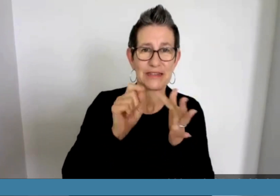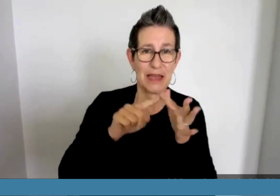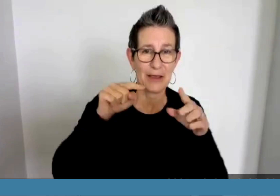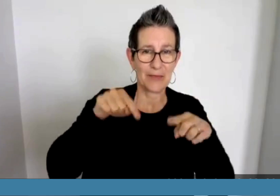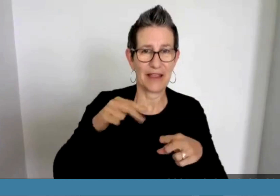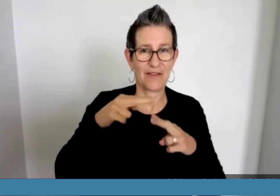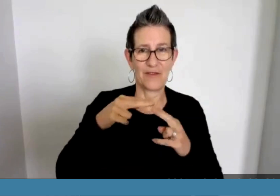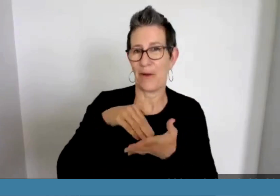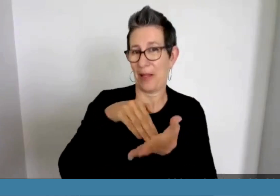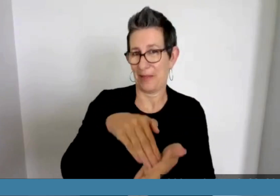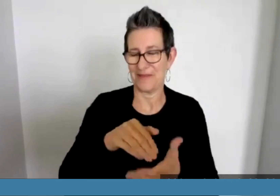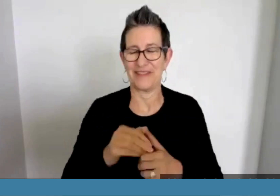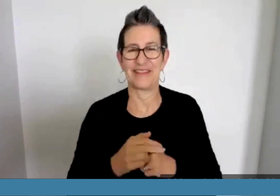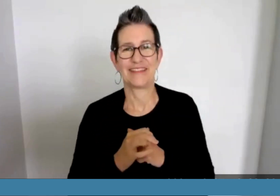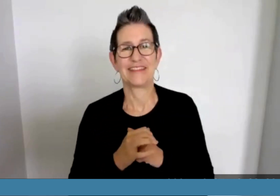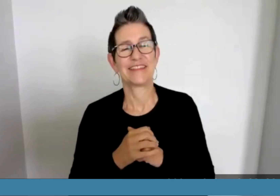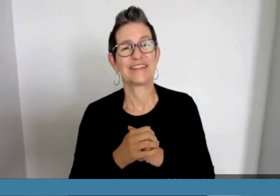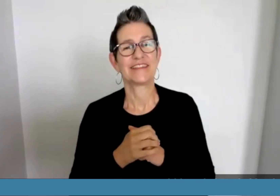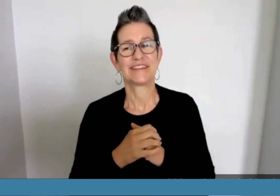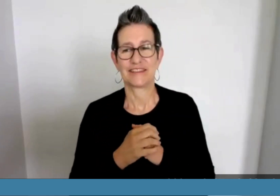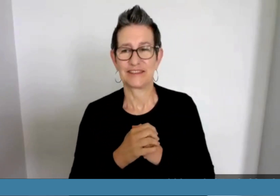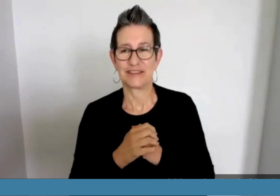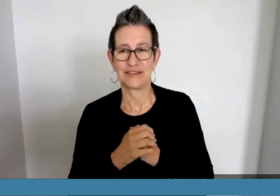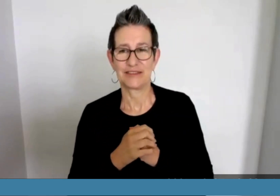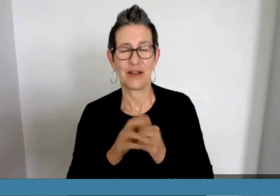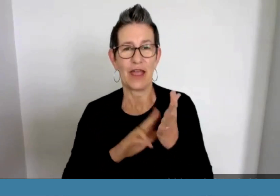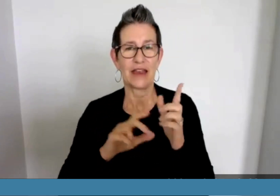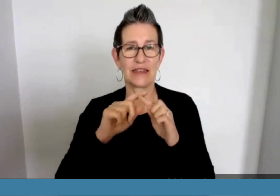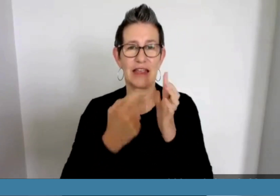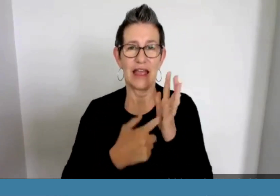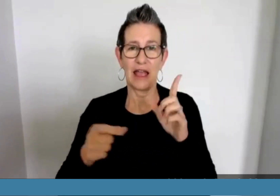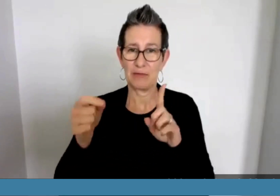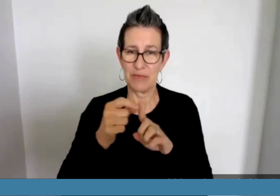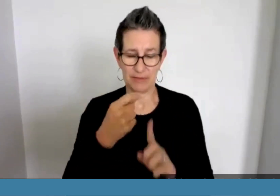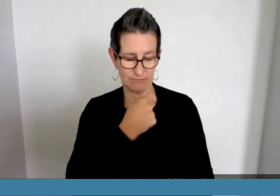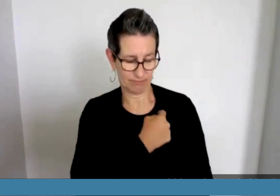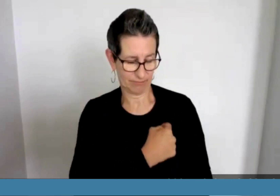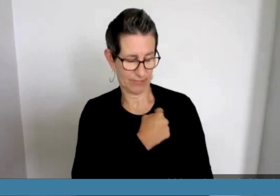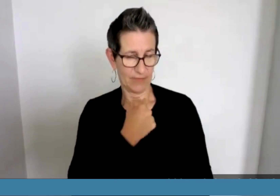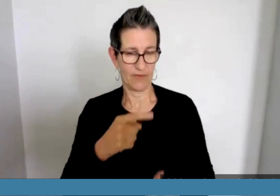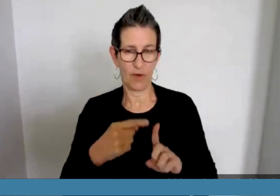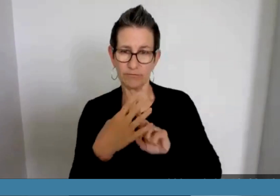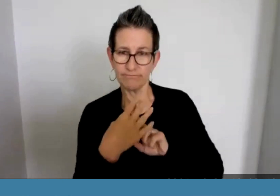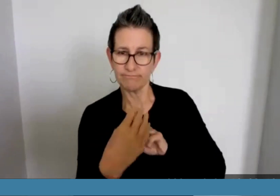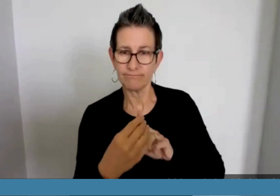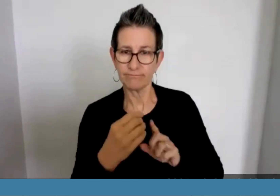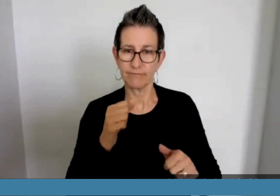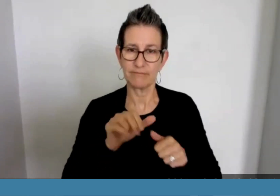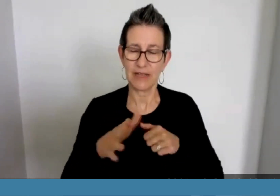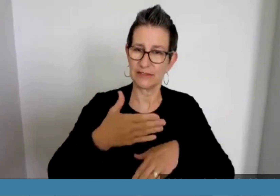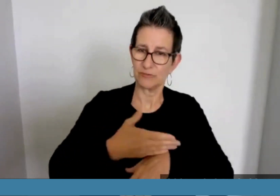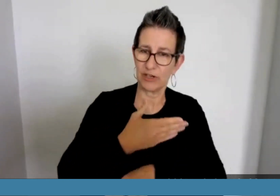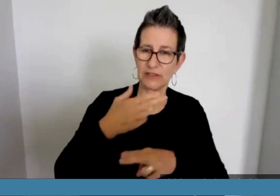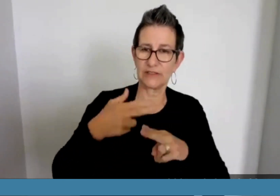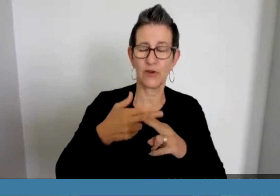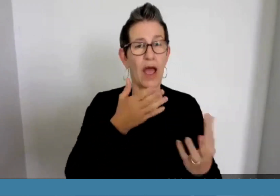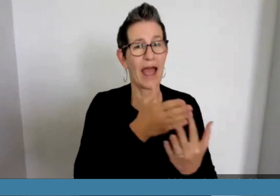As part of the NDRP's commitment to role modelling best practices in accessibility and inclusion,